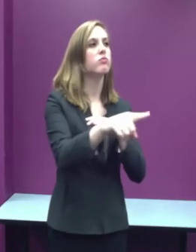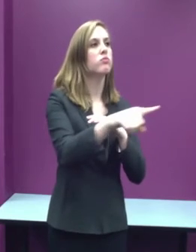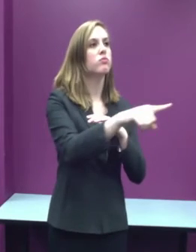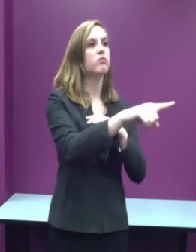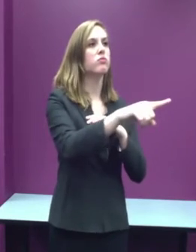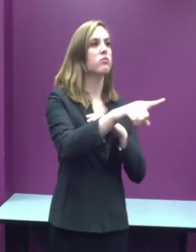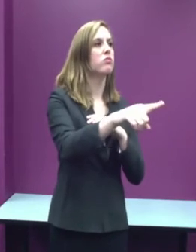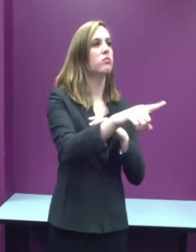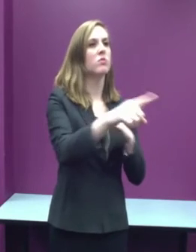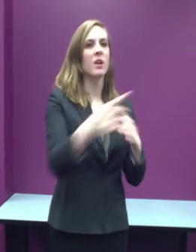moon.